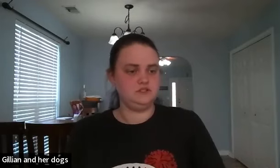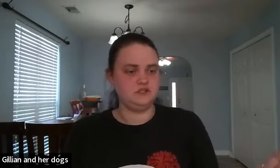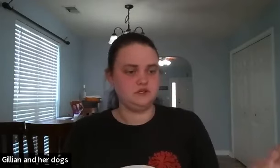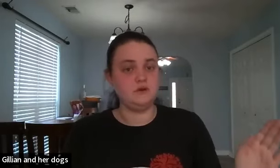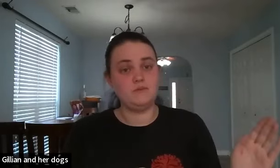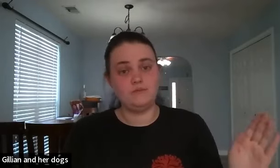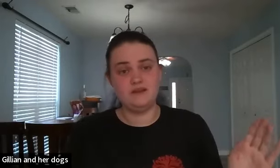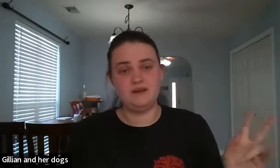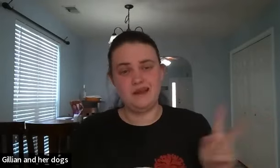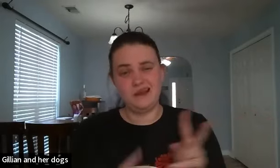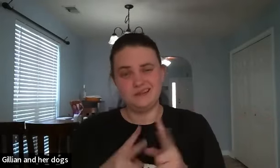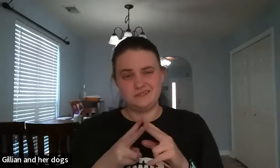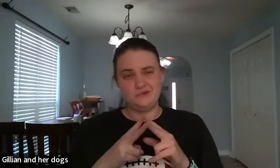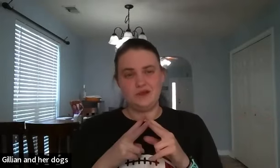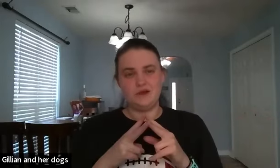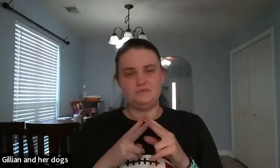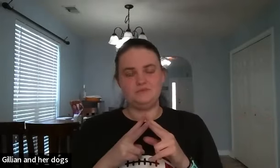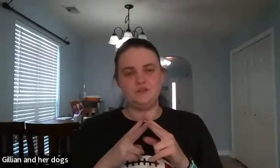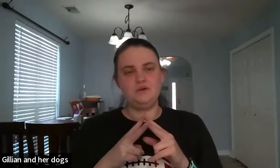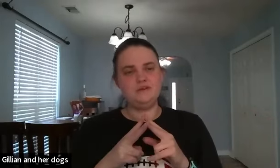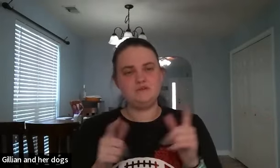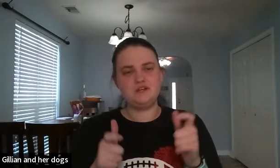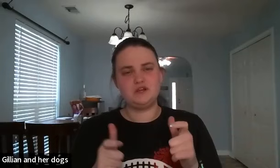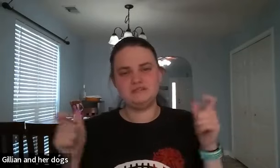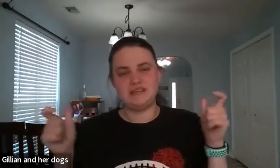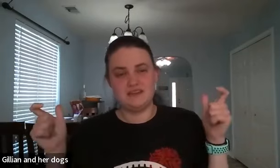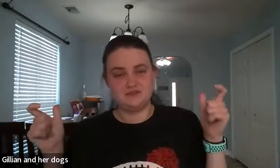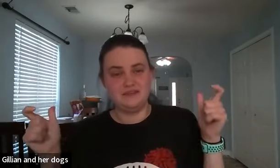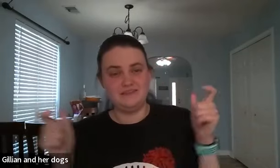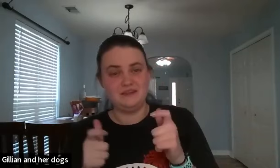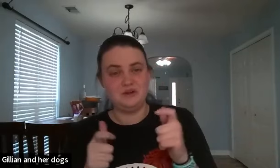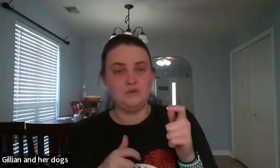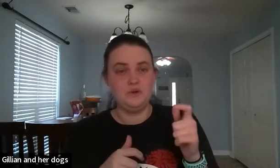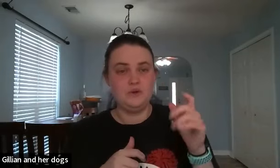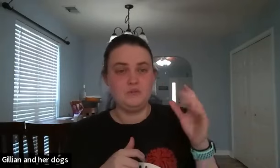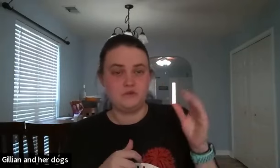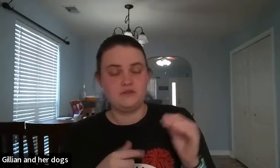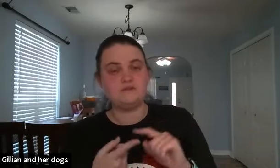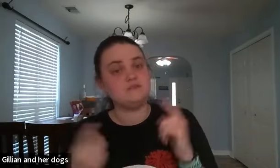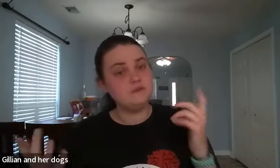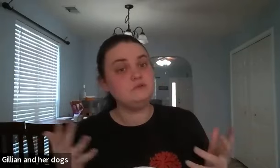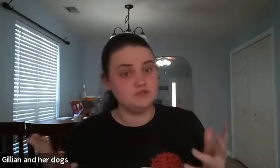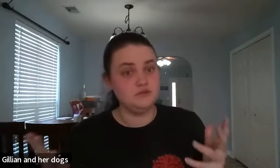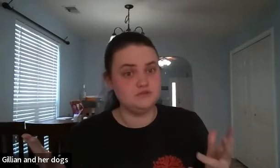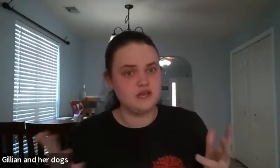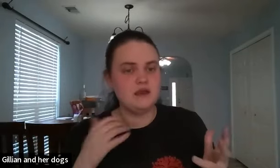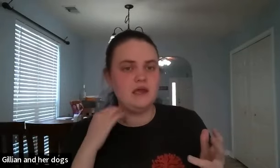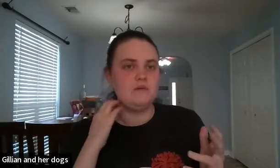do really what I do. You don't always want to go saying actually like little brother. Some people do use that,